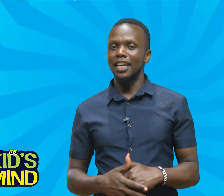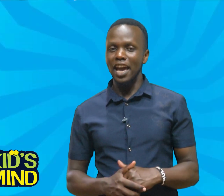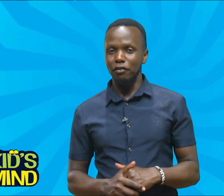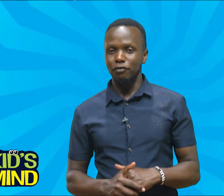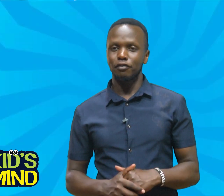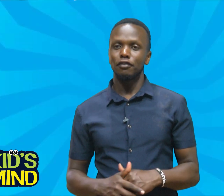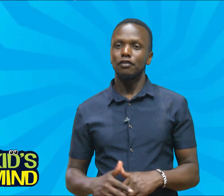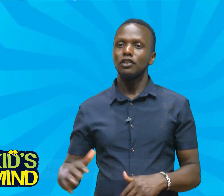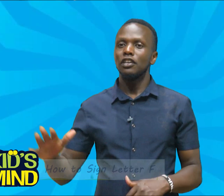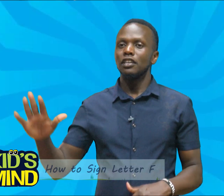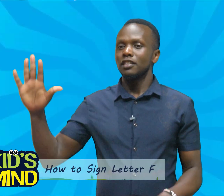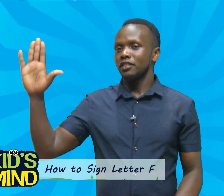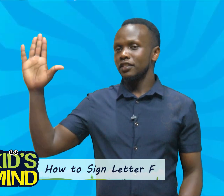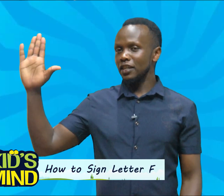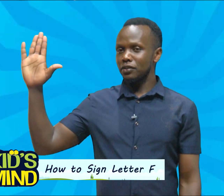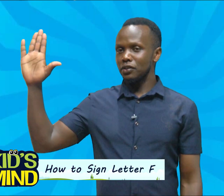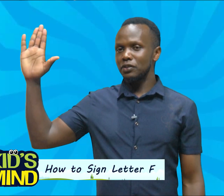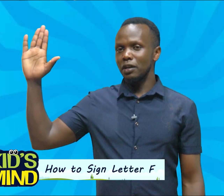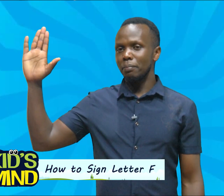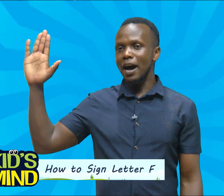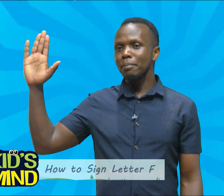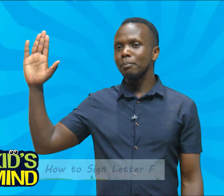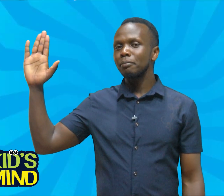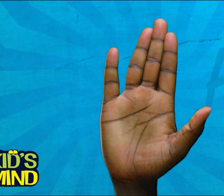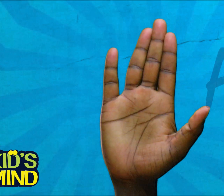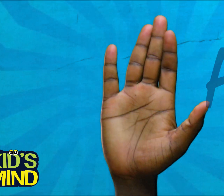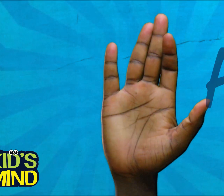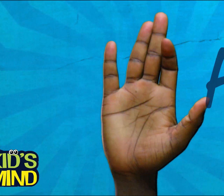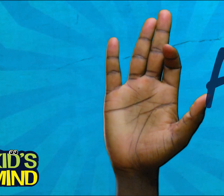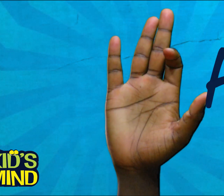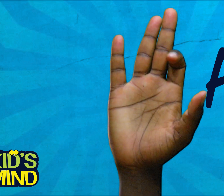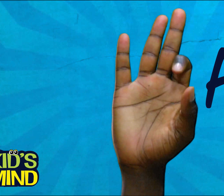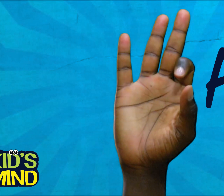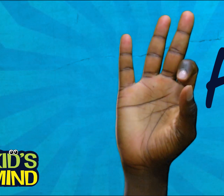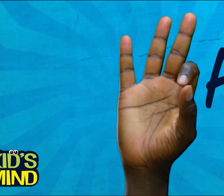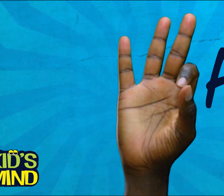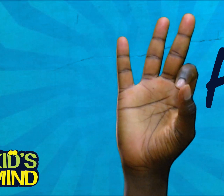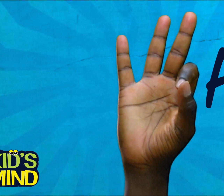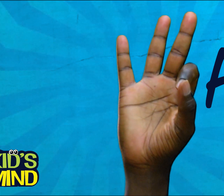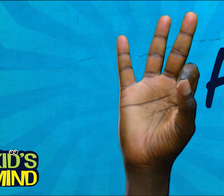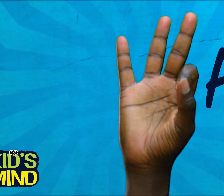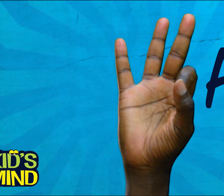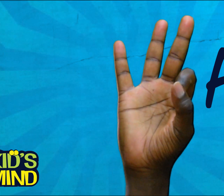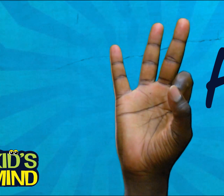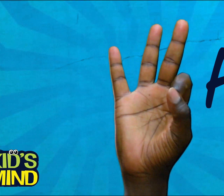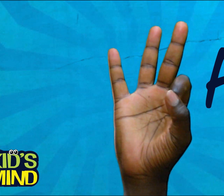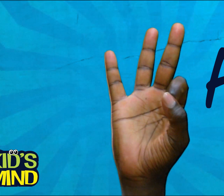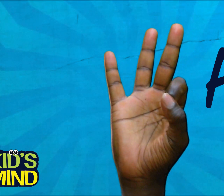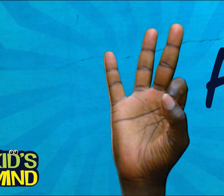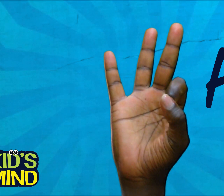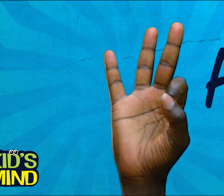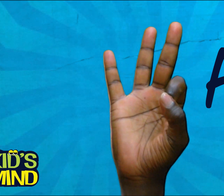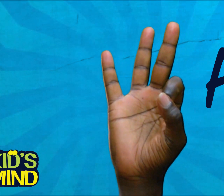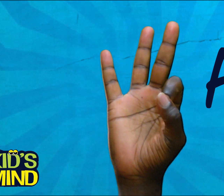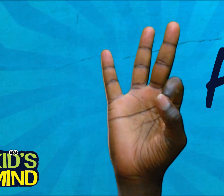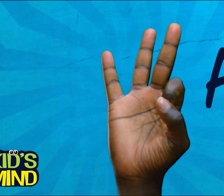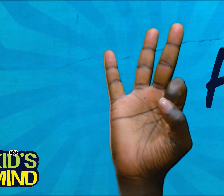F. Just use your palm and then you fold the extended index finger with the